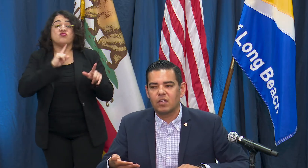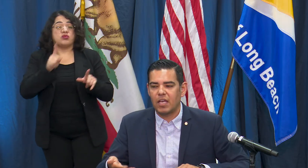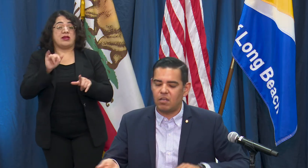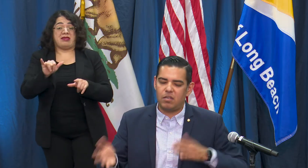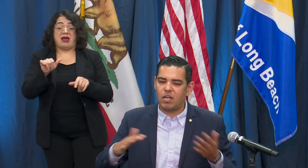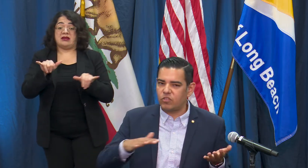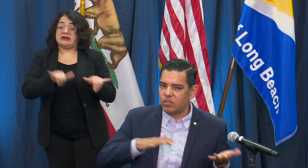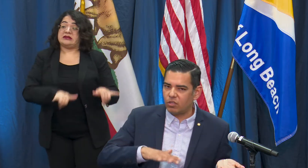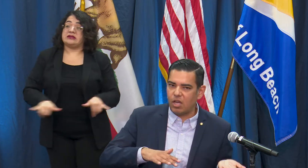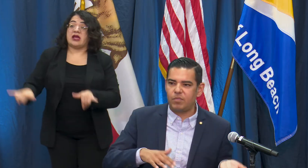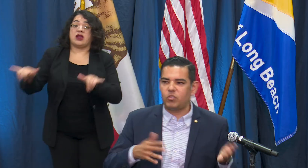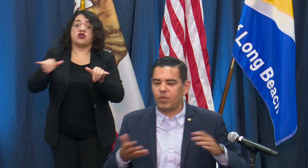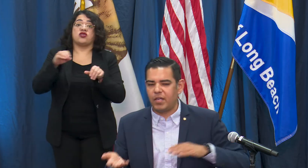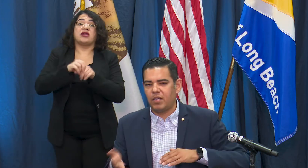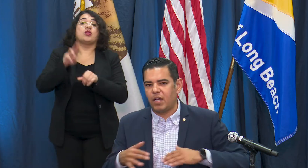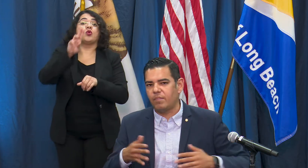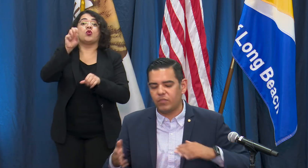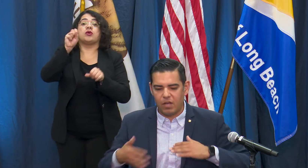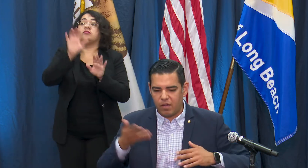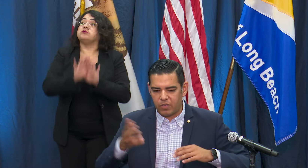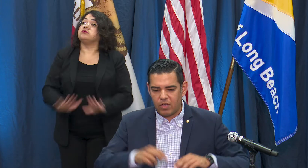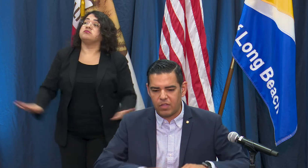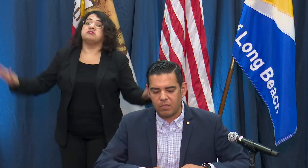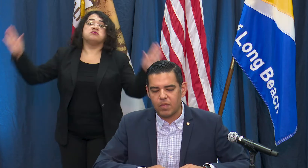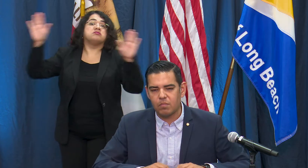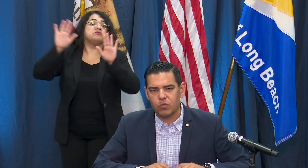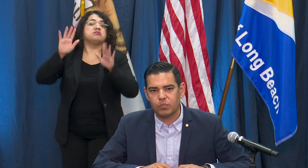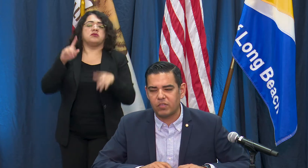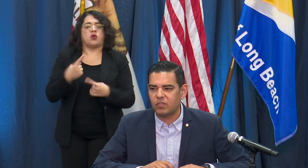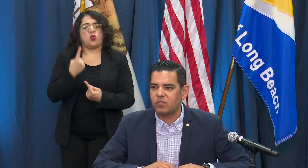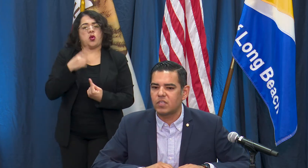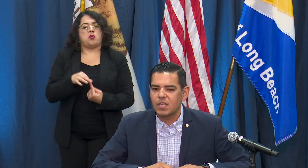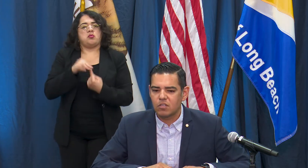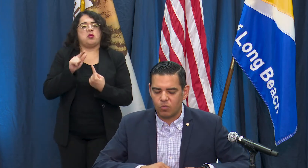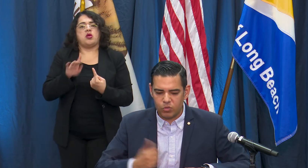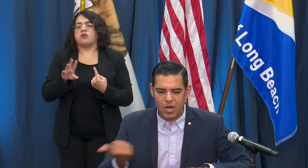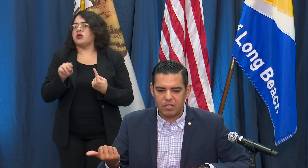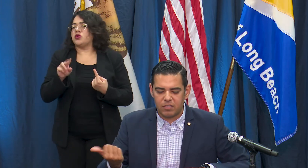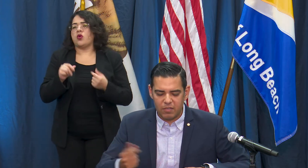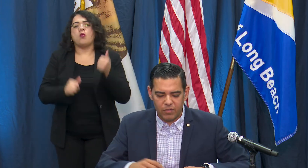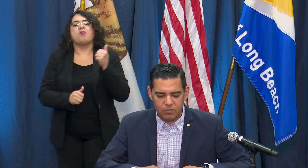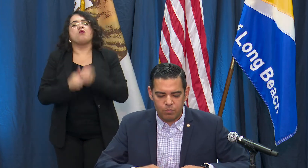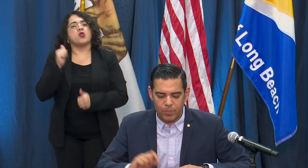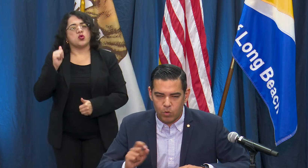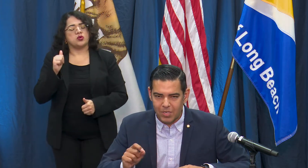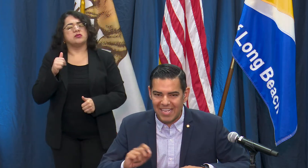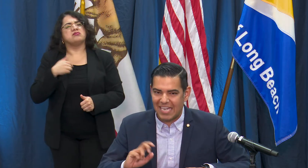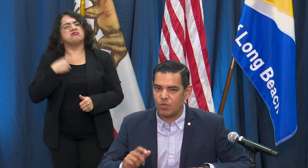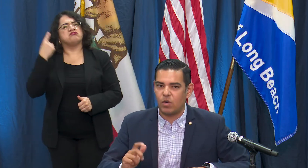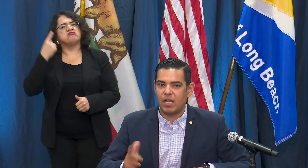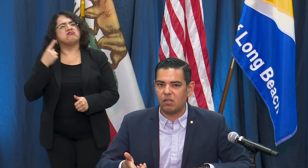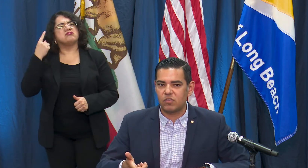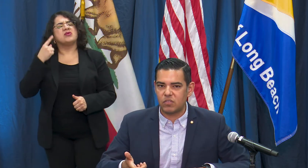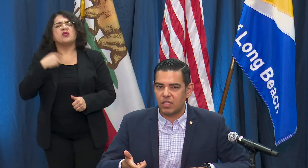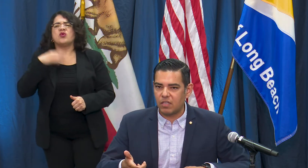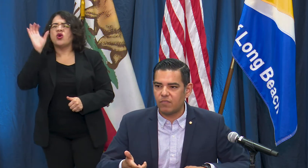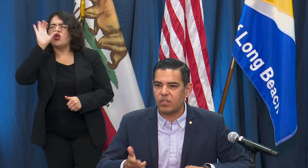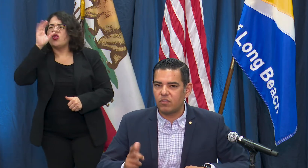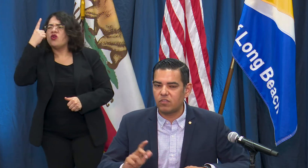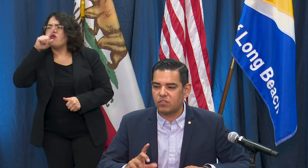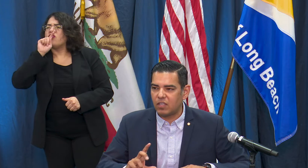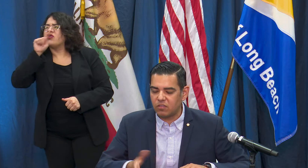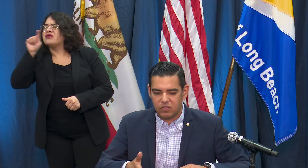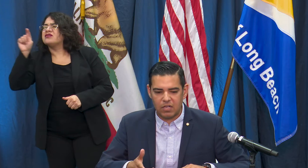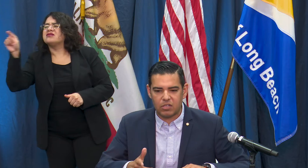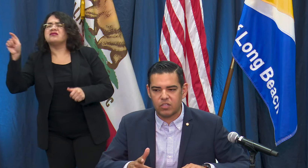past, and not just here in Long Beach, but in most places. So we're trying to see if it's reported anywhere else